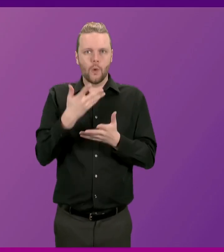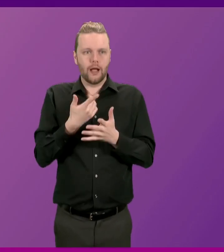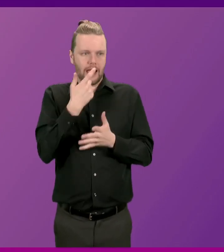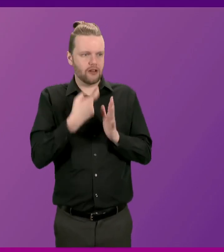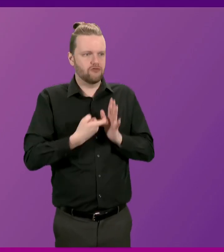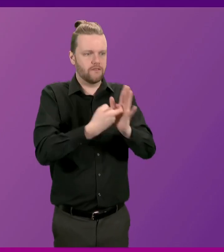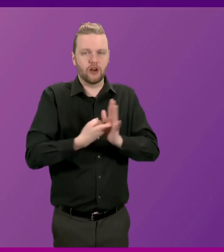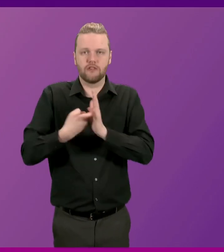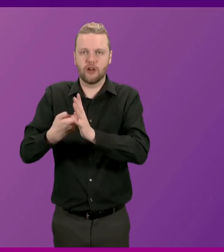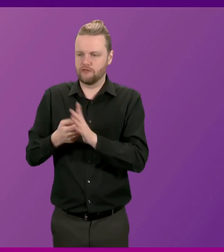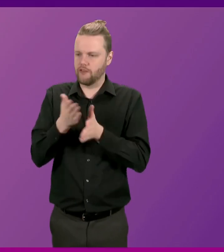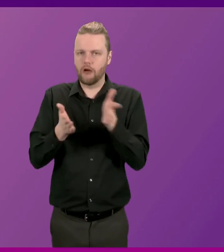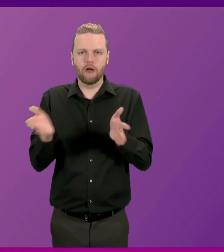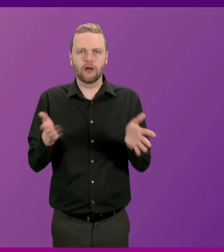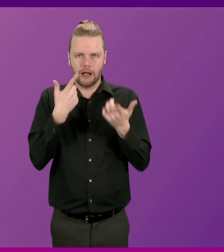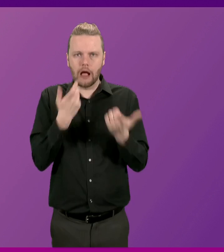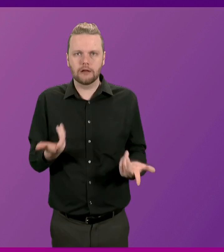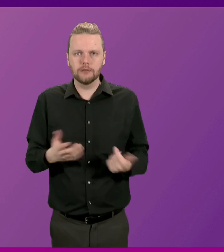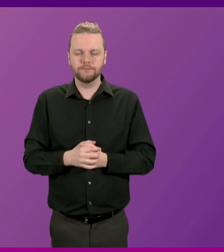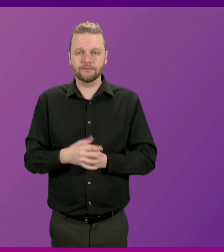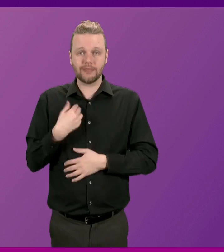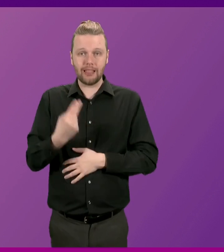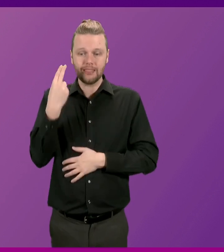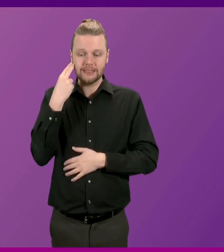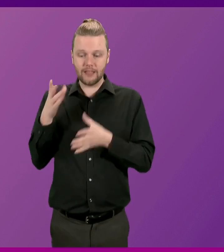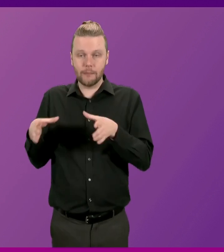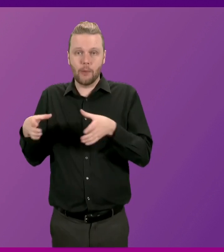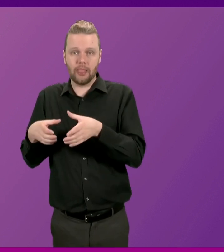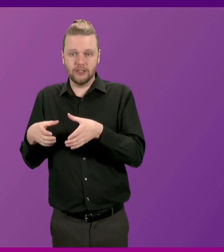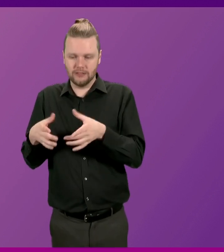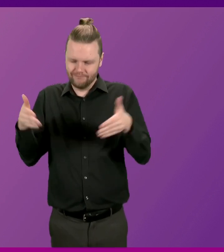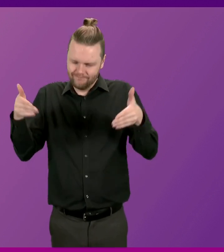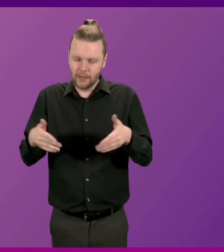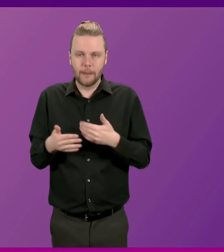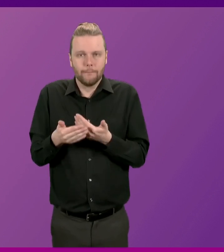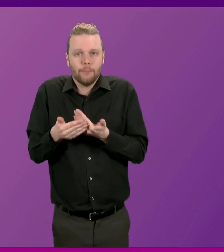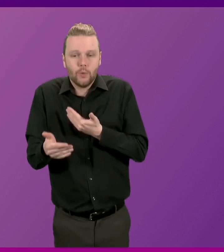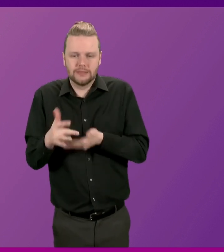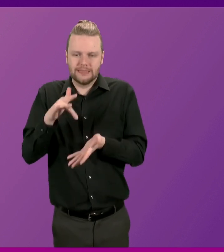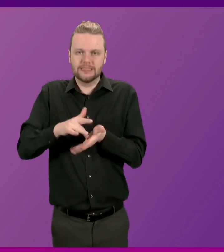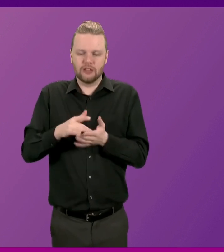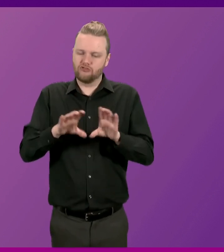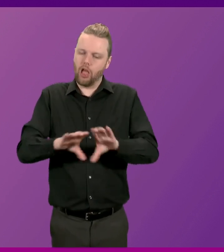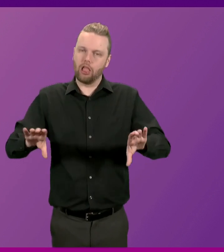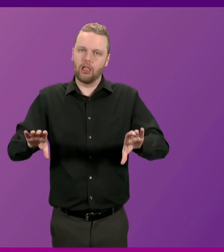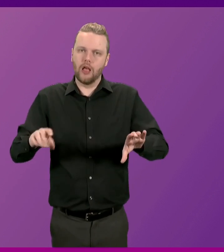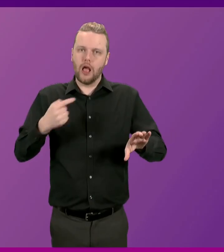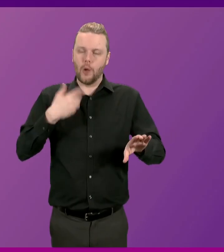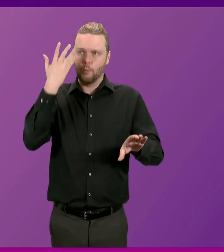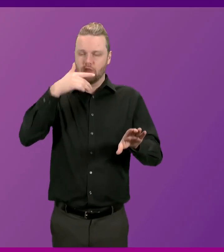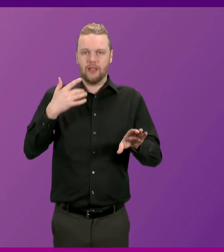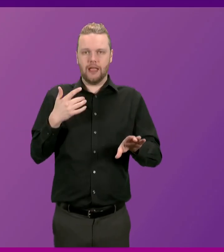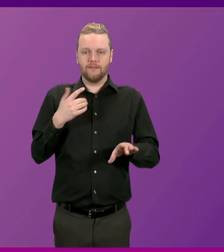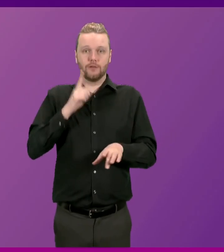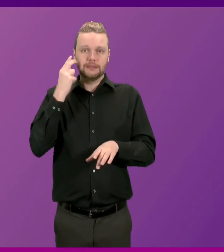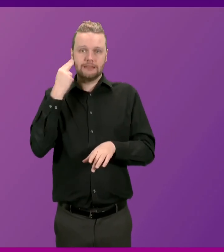So given that the deaf population is concentrated around the central belt, we would have concern about women living in